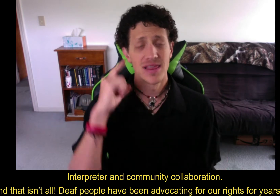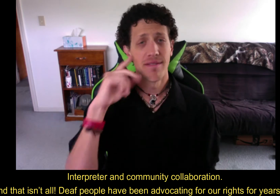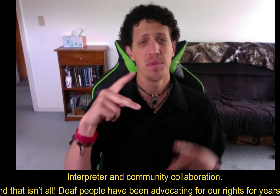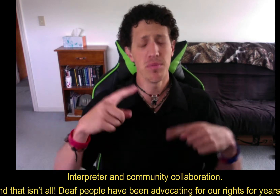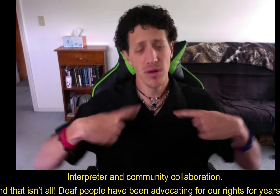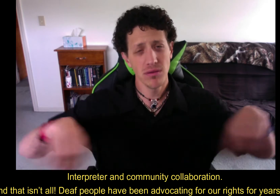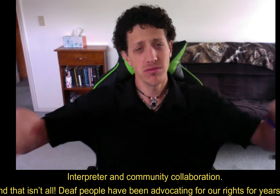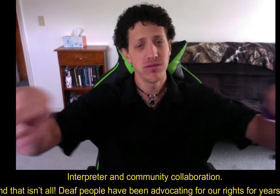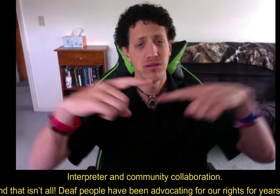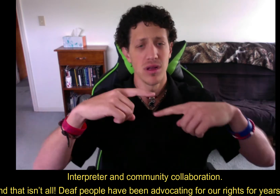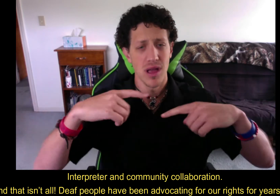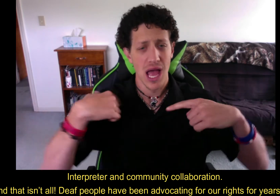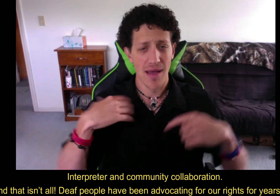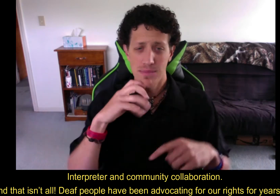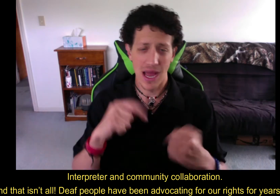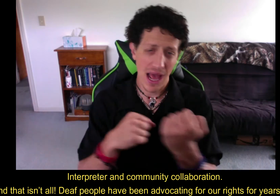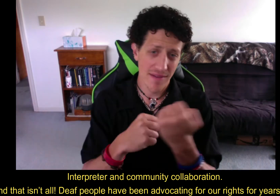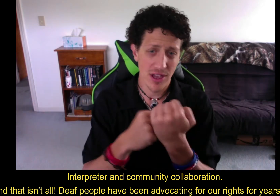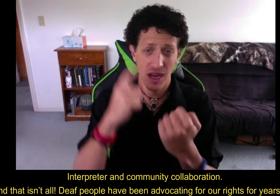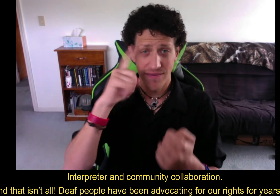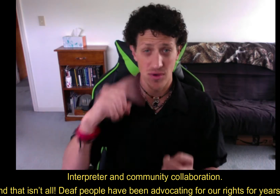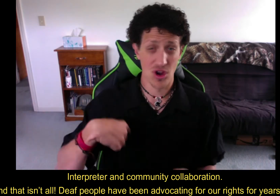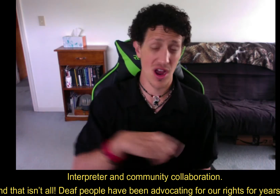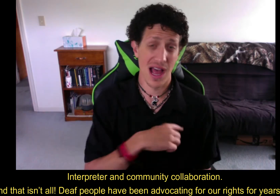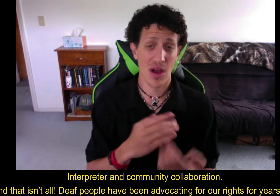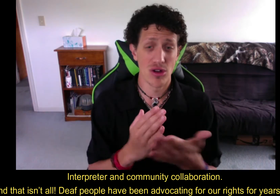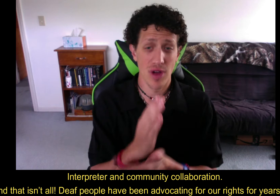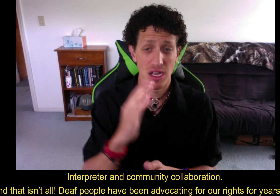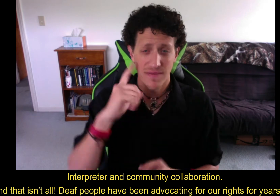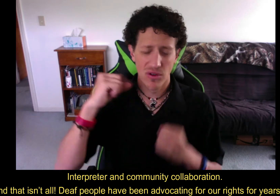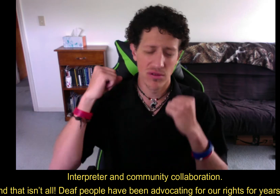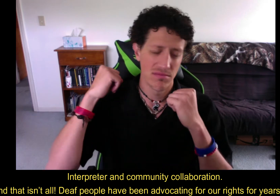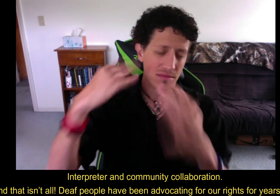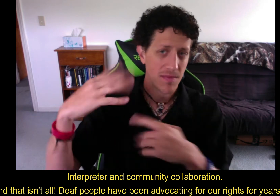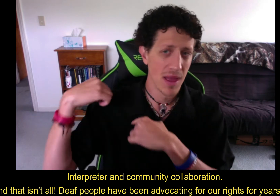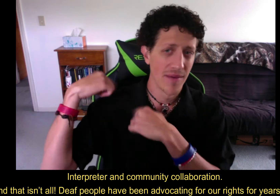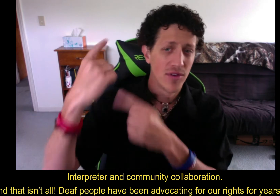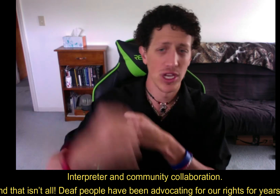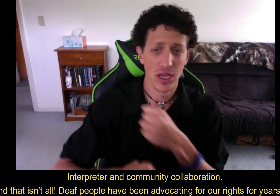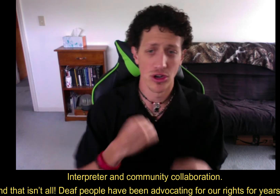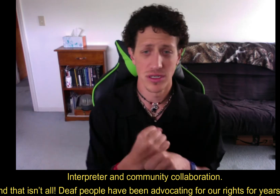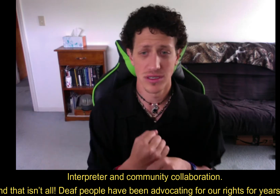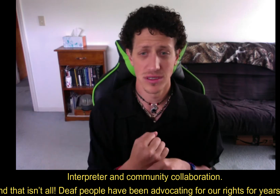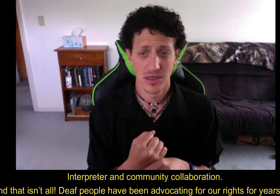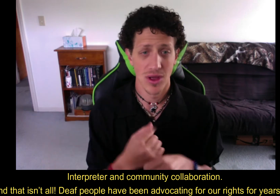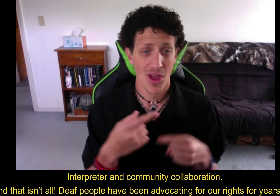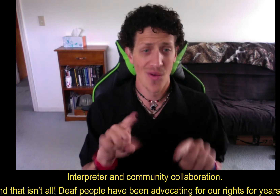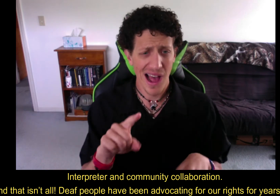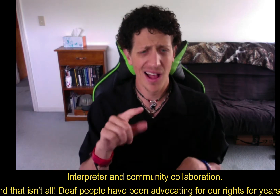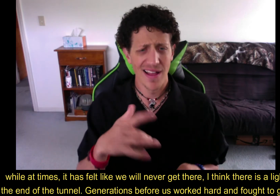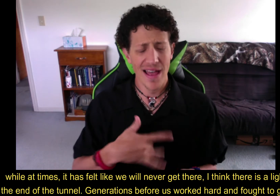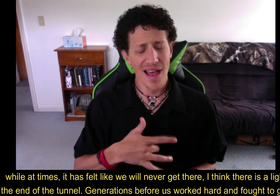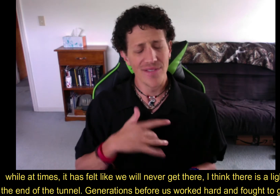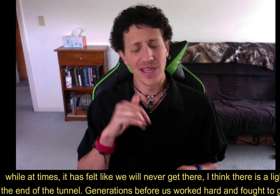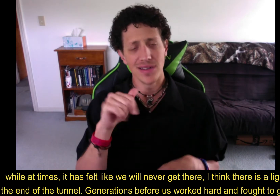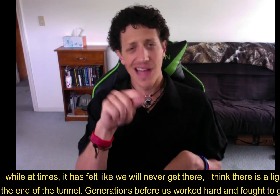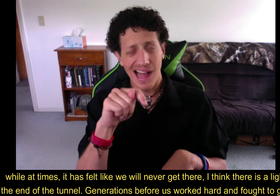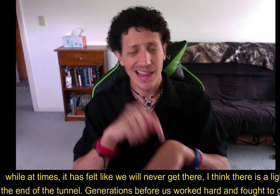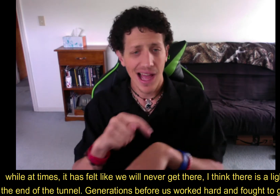Deaf people have been advocating for our rights for years. while you at that